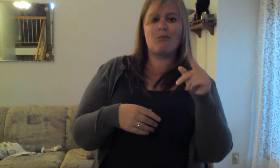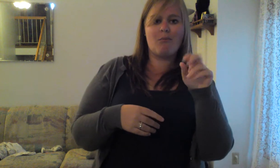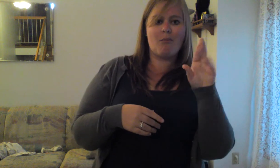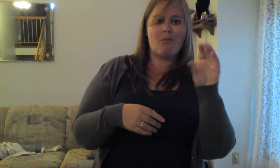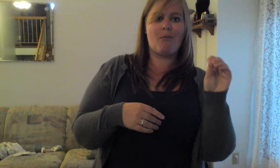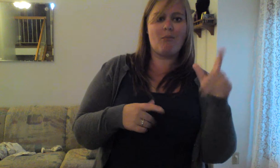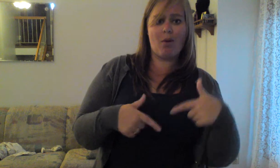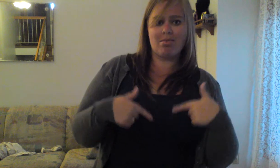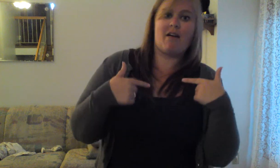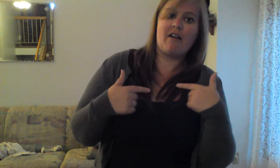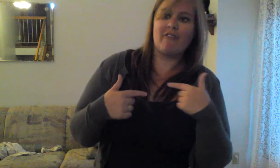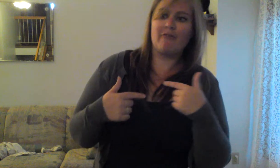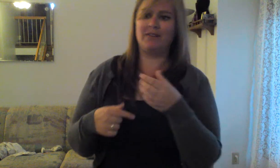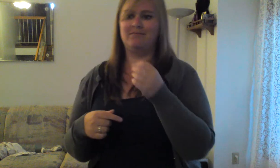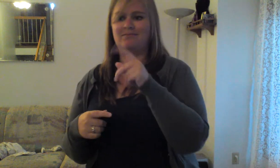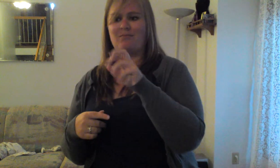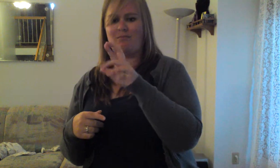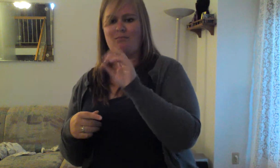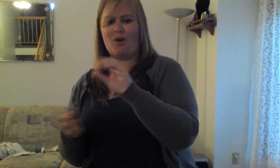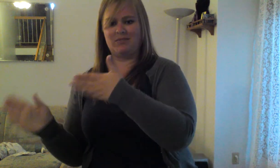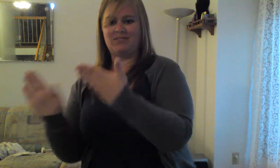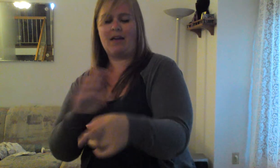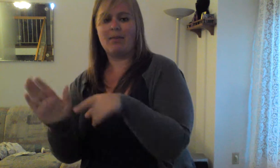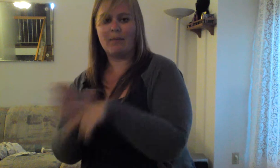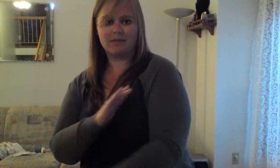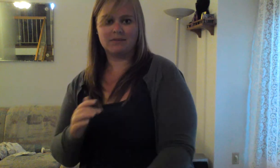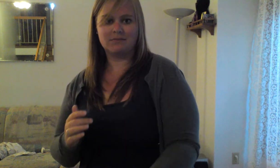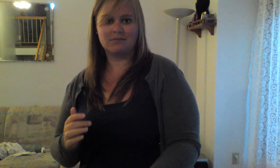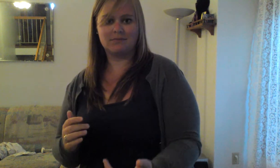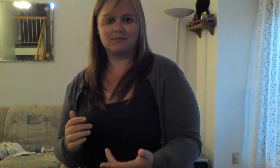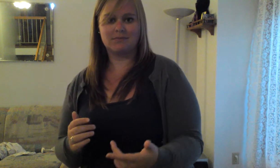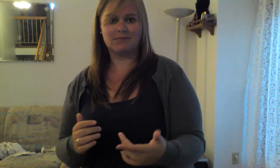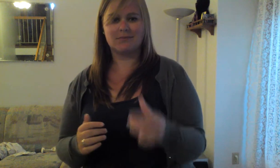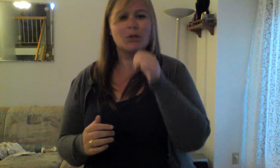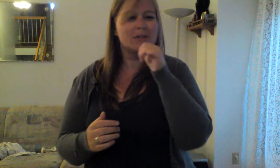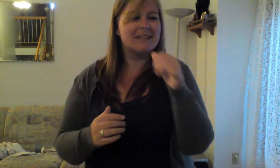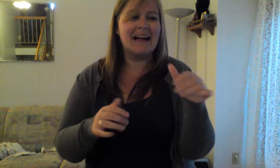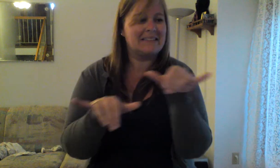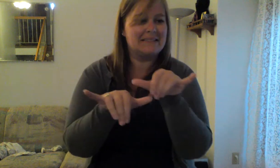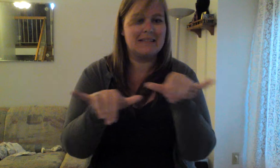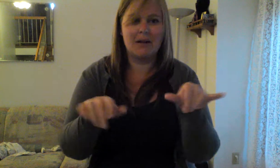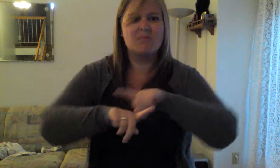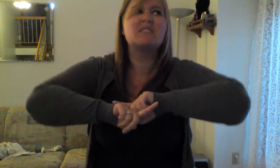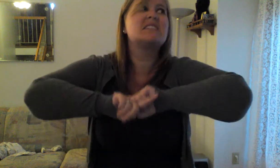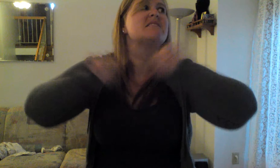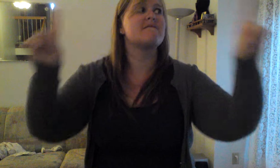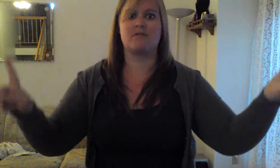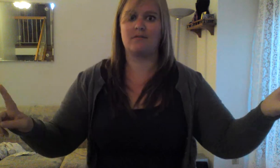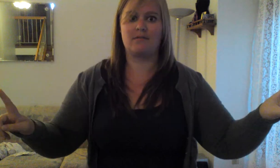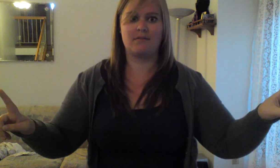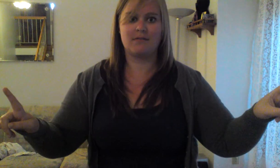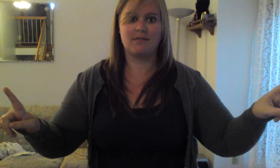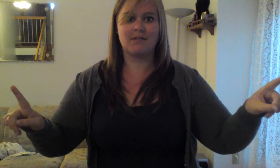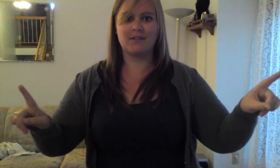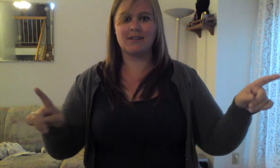Y'all, these two things are not in the same boat. They're not even in the same ocean. How y'all can draw a comparison between those two is beyond